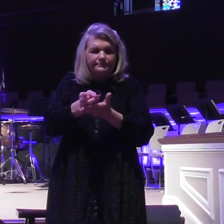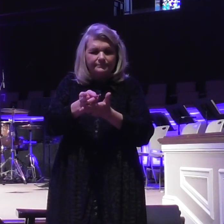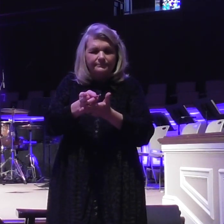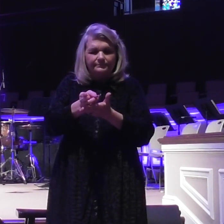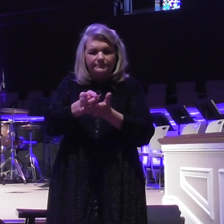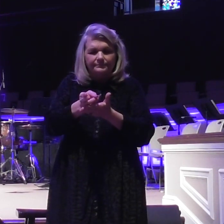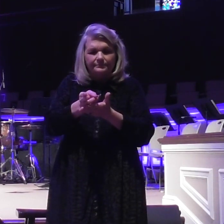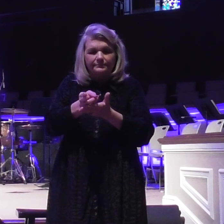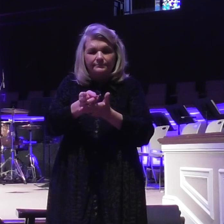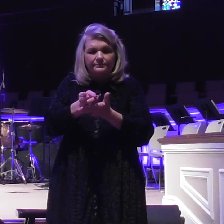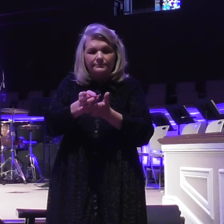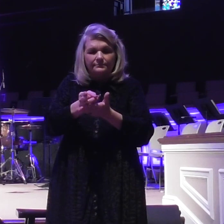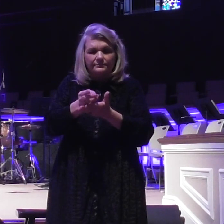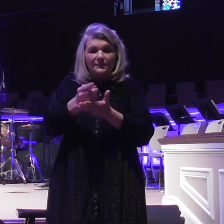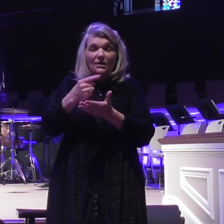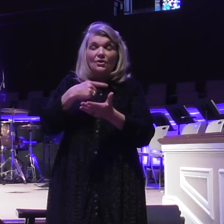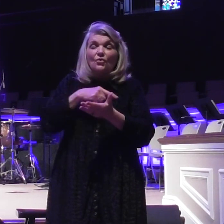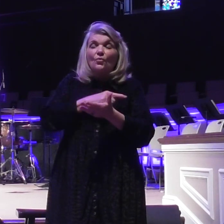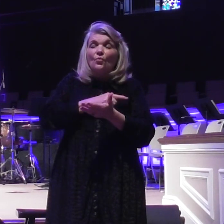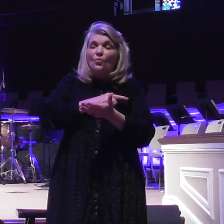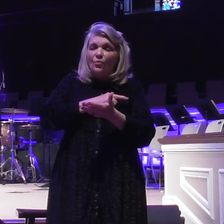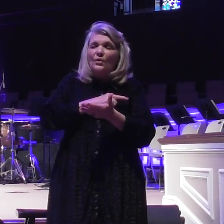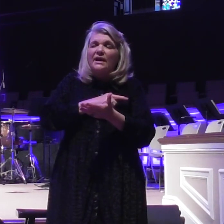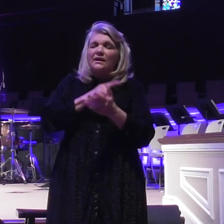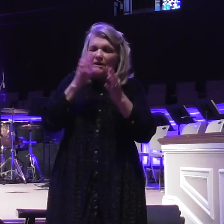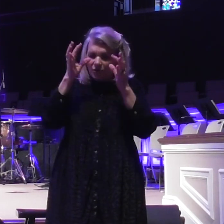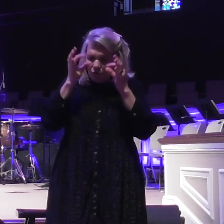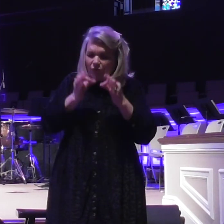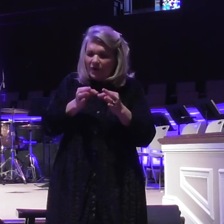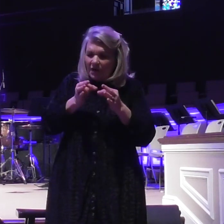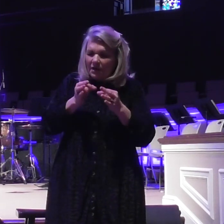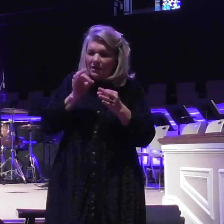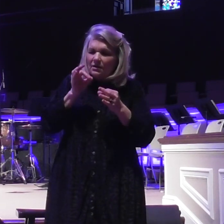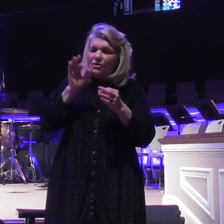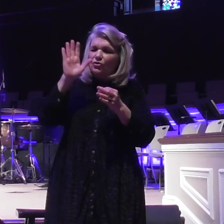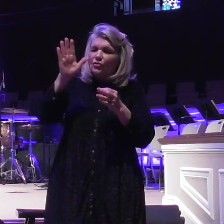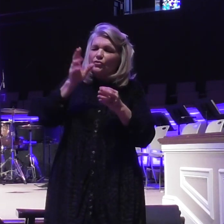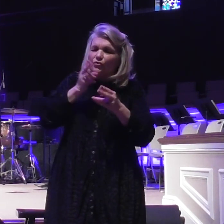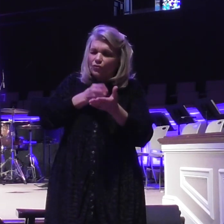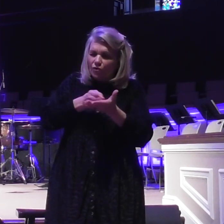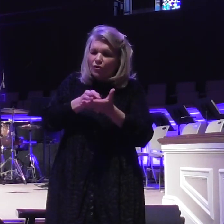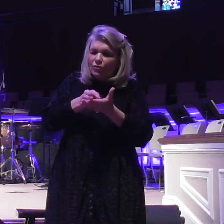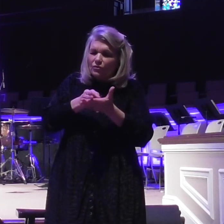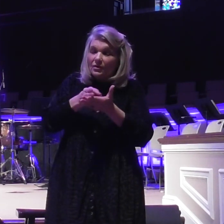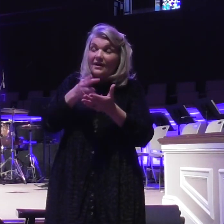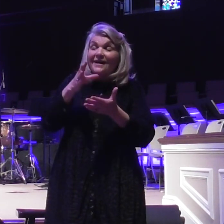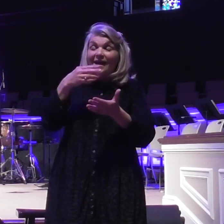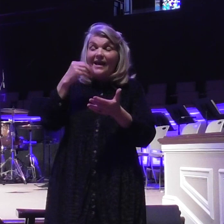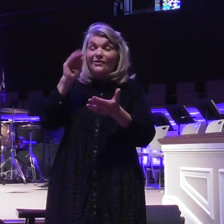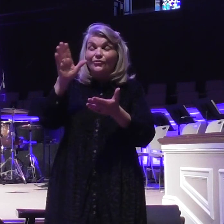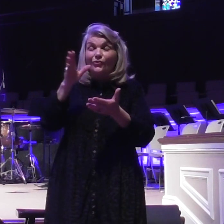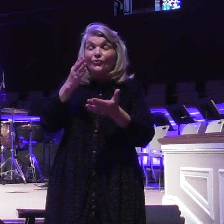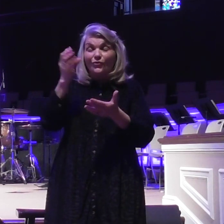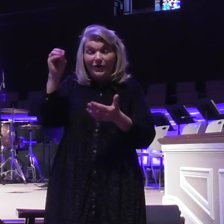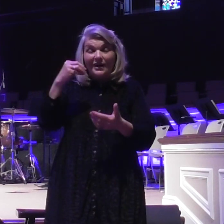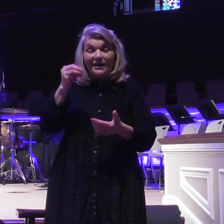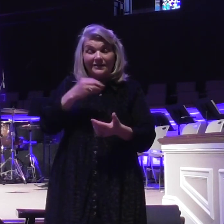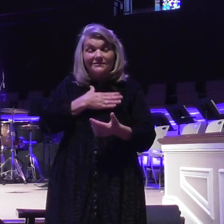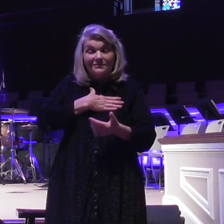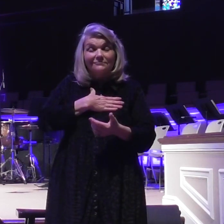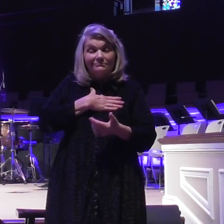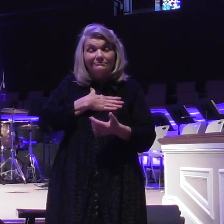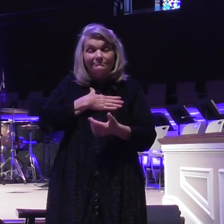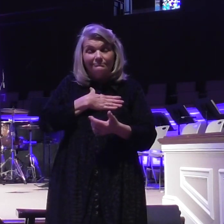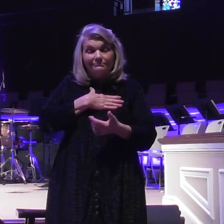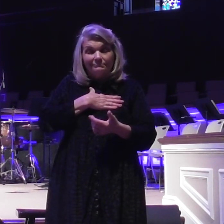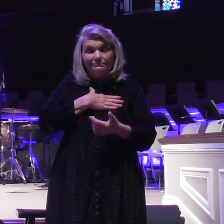And so, God, as we affirm the truthfulness of your word, we affirm the gracefulness of your word as well.